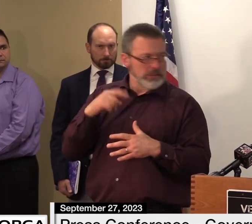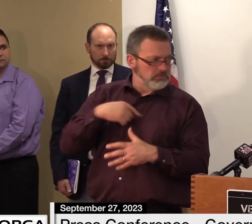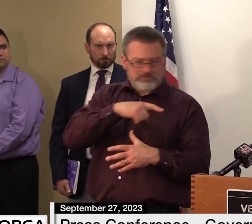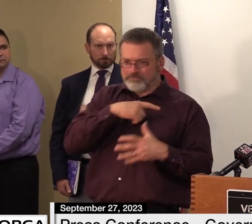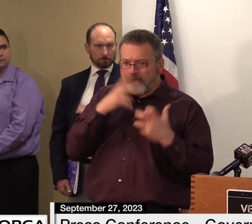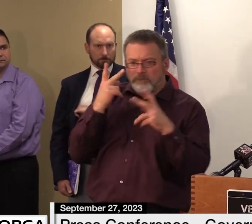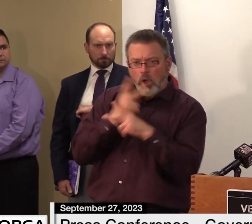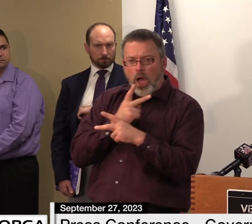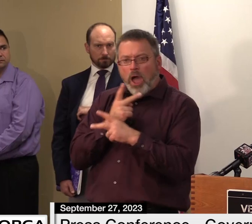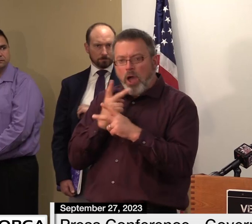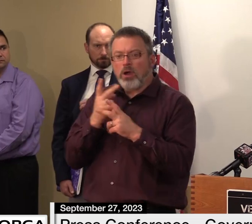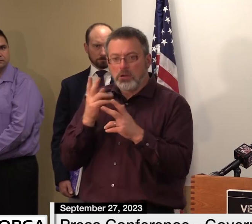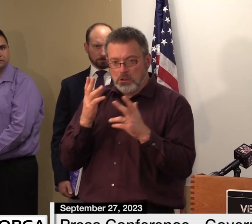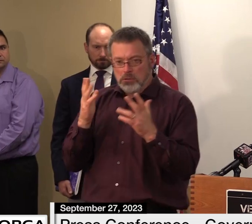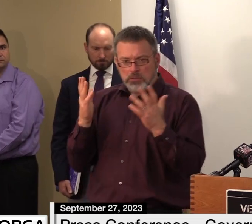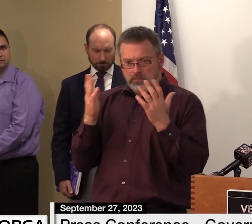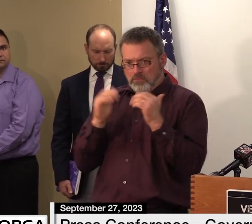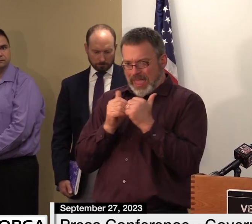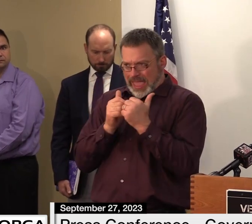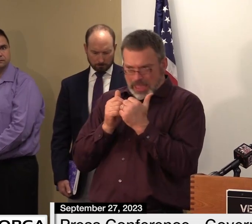should the state desire to do so.